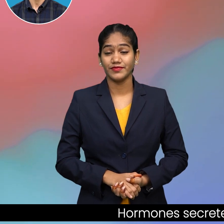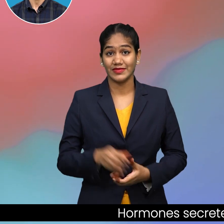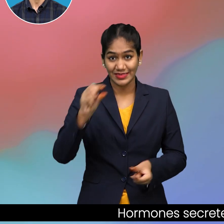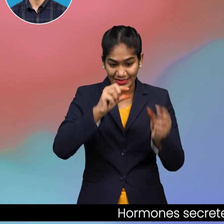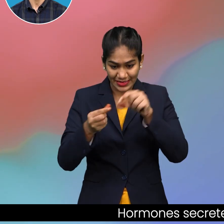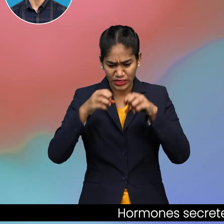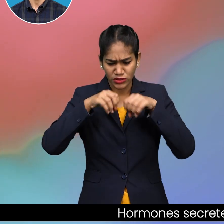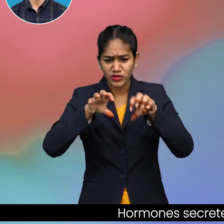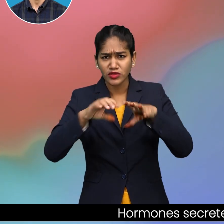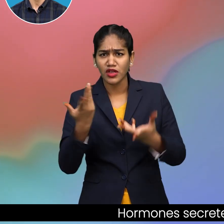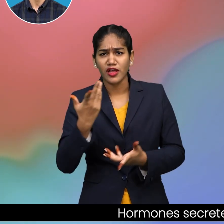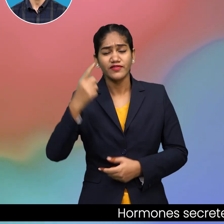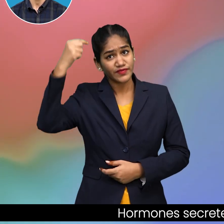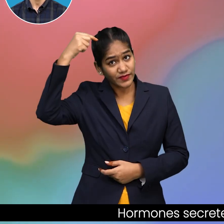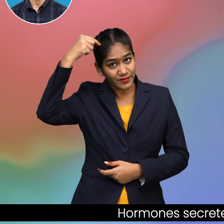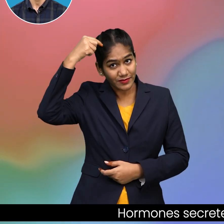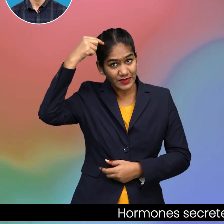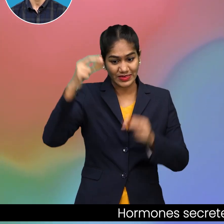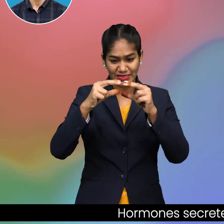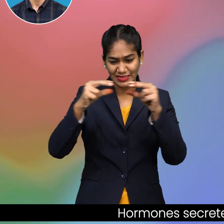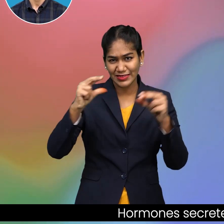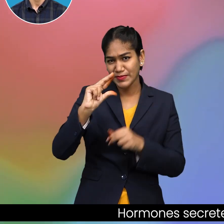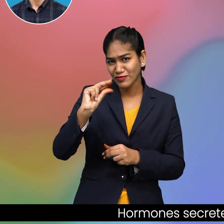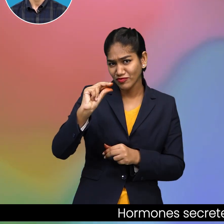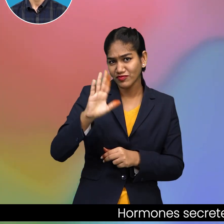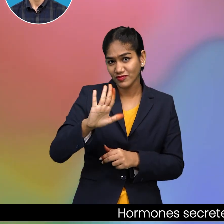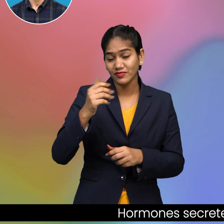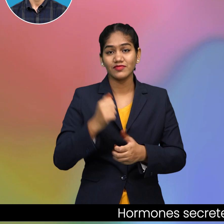Hormones secreted by the pituitary gland: